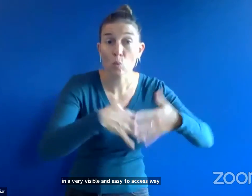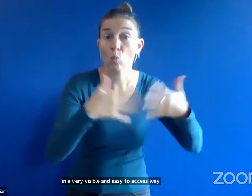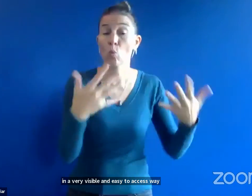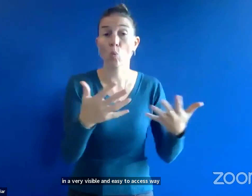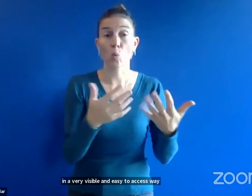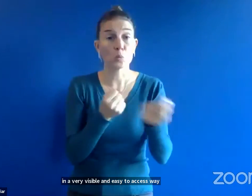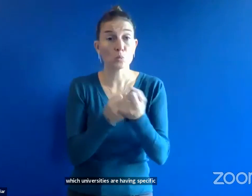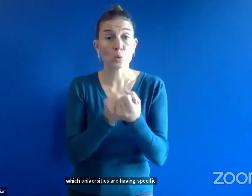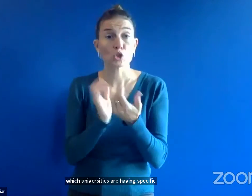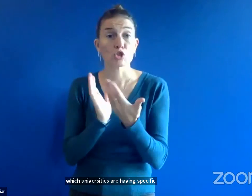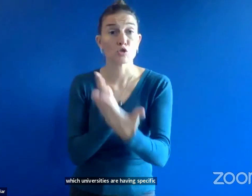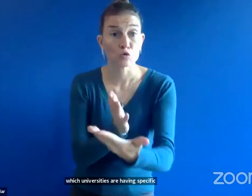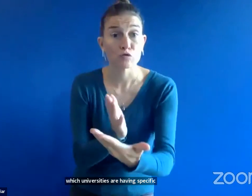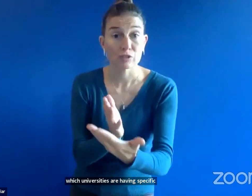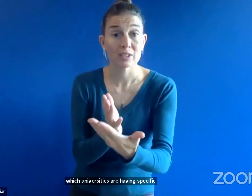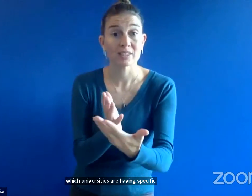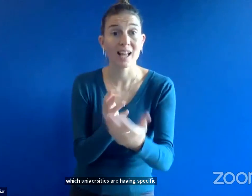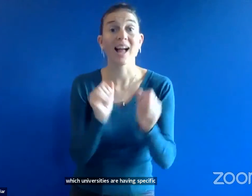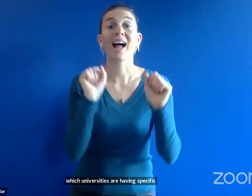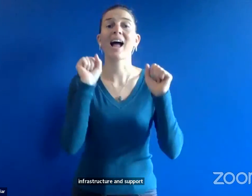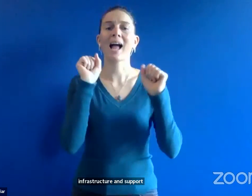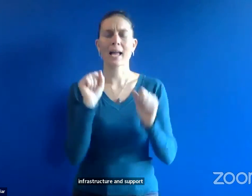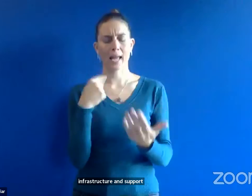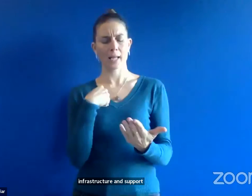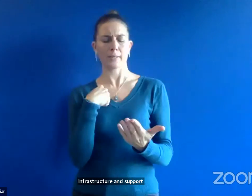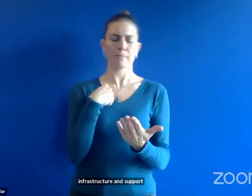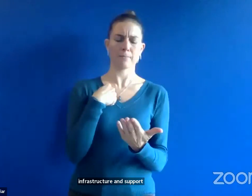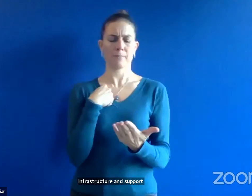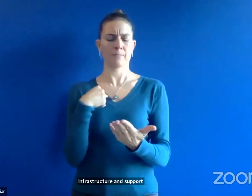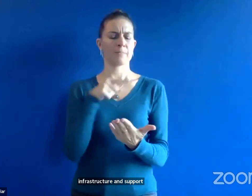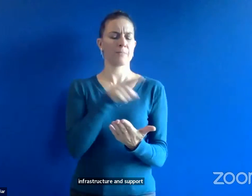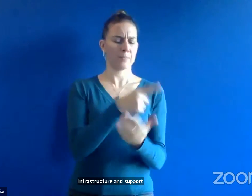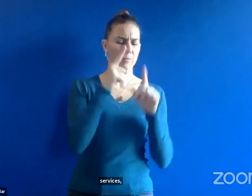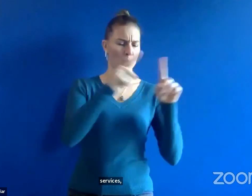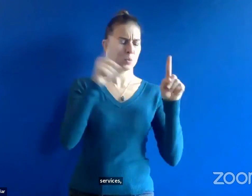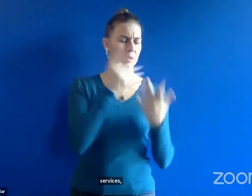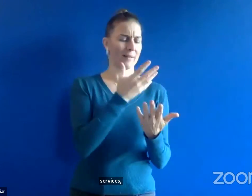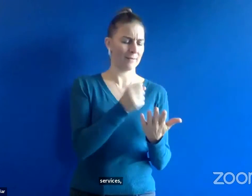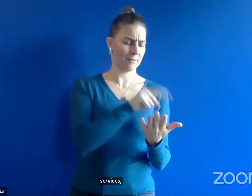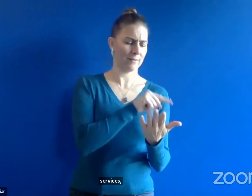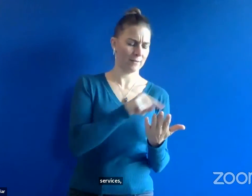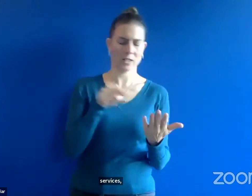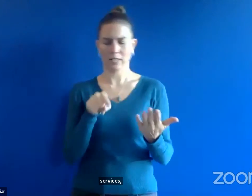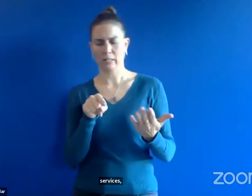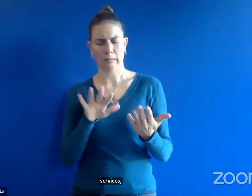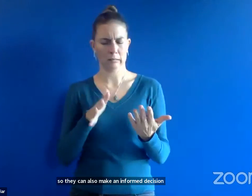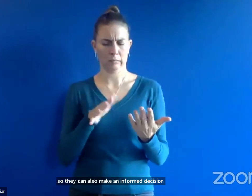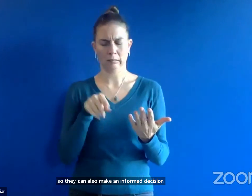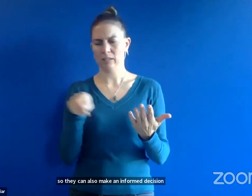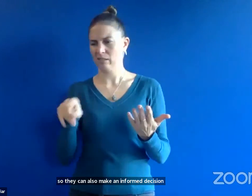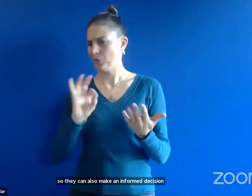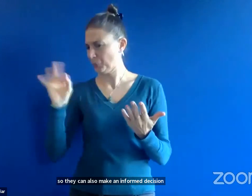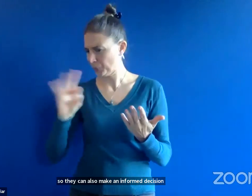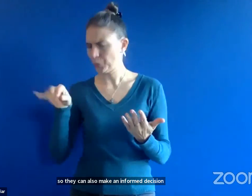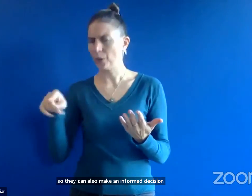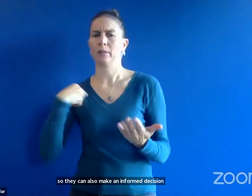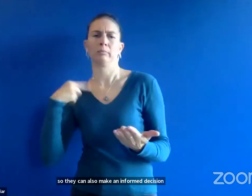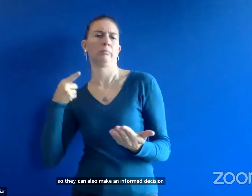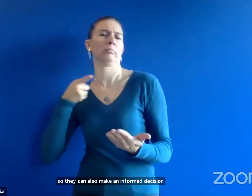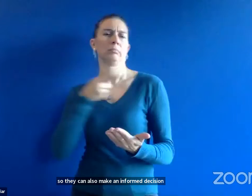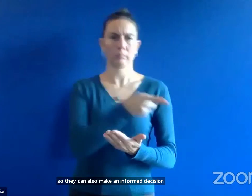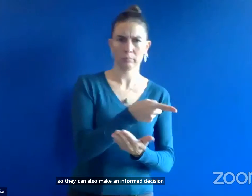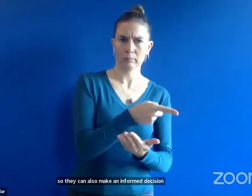so that they can also make an informed decision when they are selecting which university they want to do